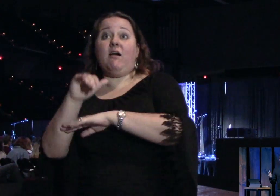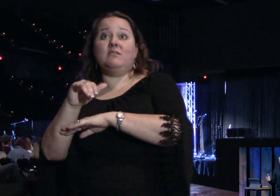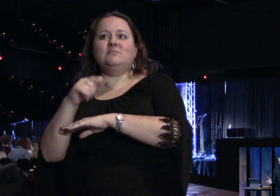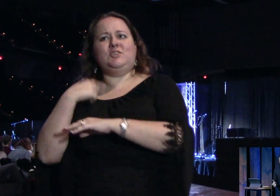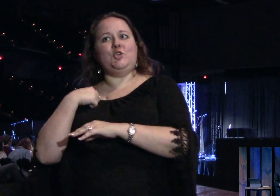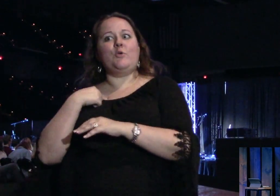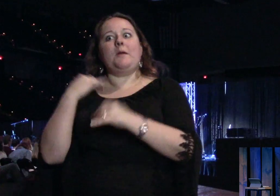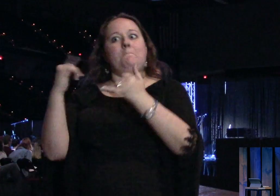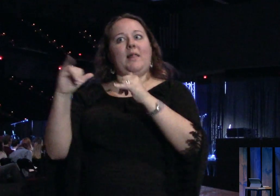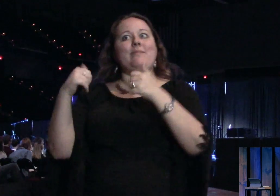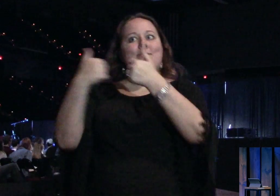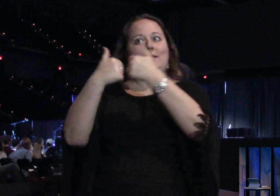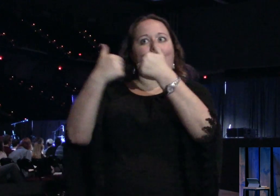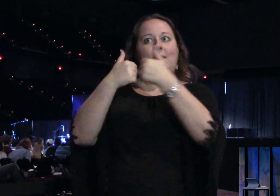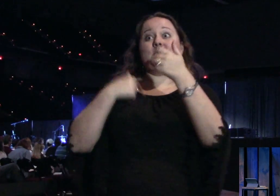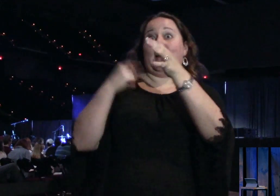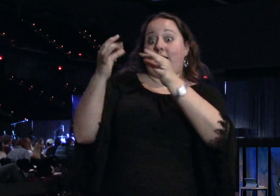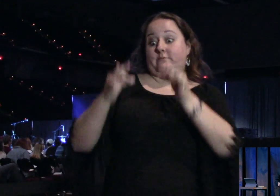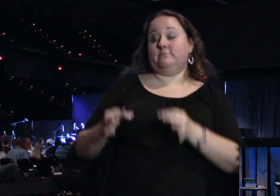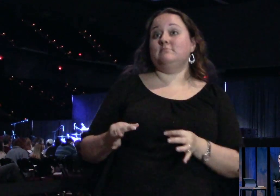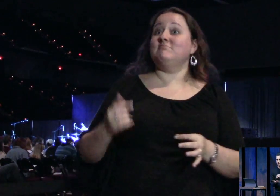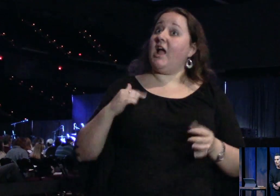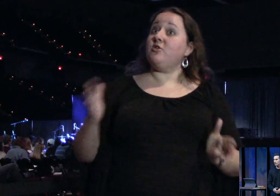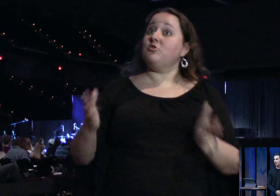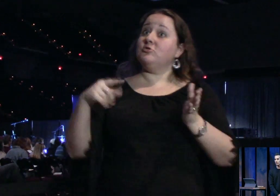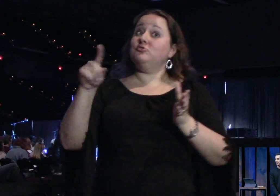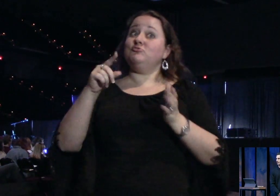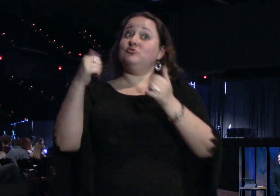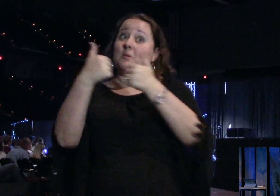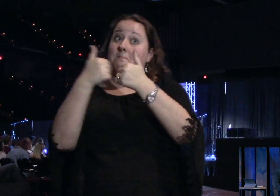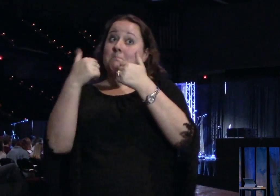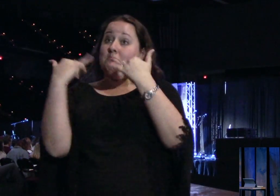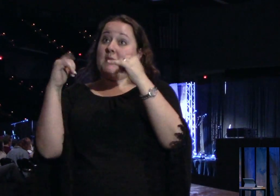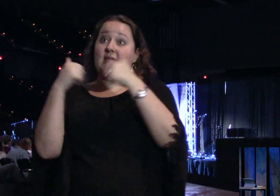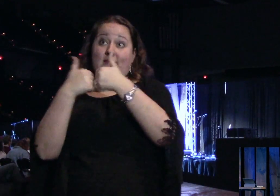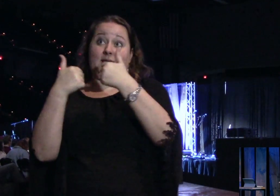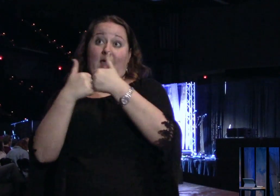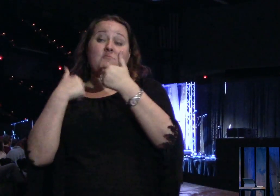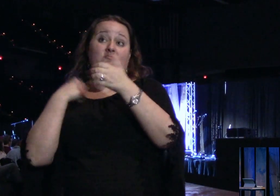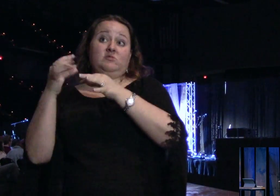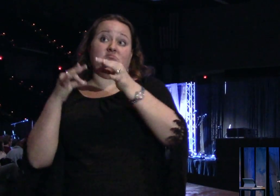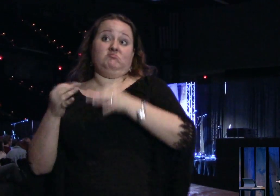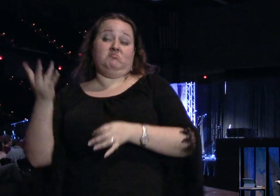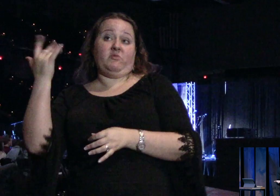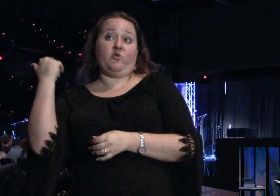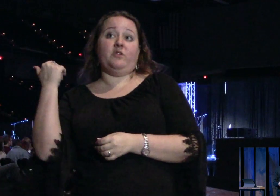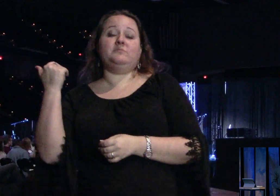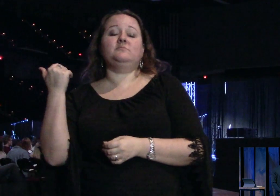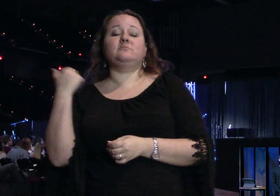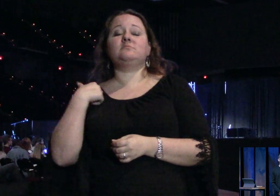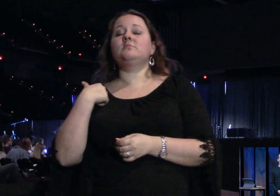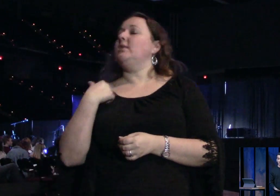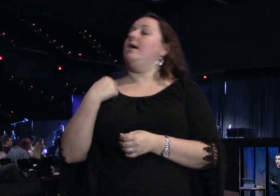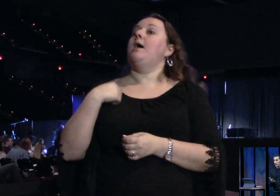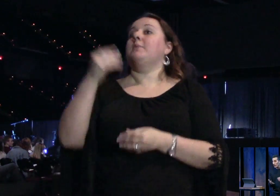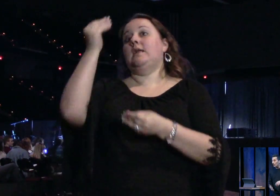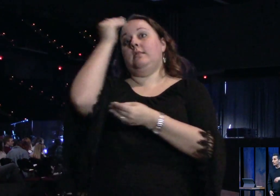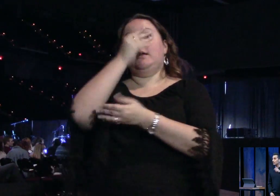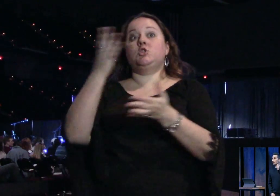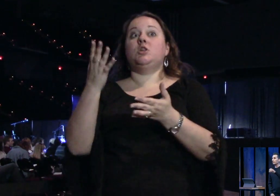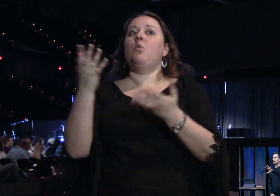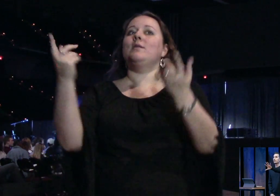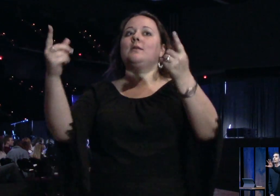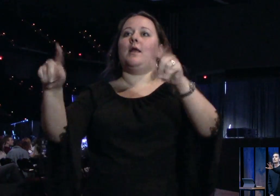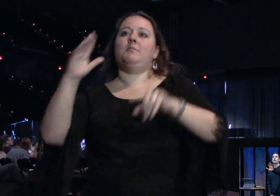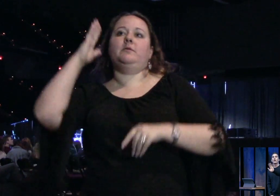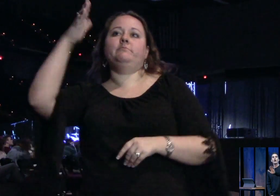You can go home tonight and you can play the $20 bill drop game, and I encourage you to do it. You can go home and you